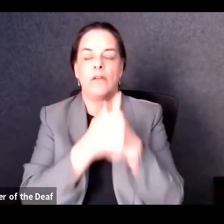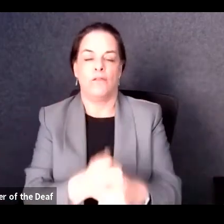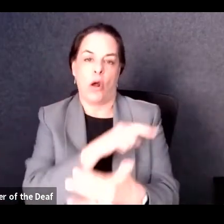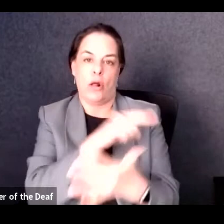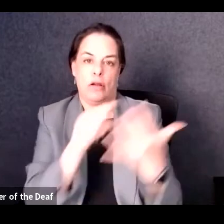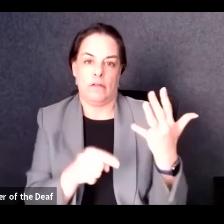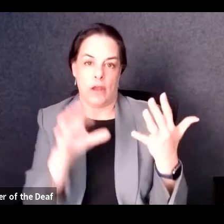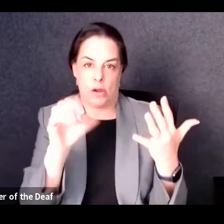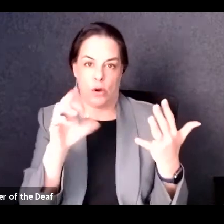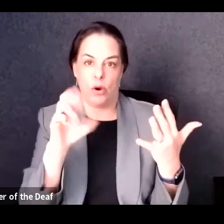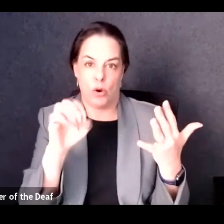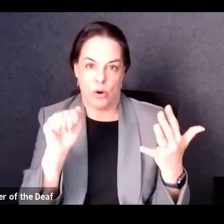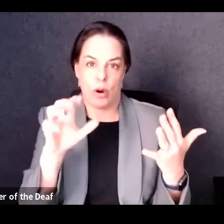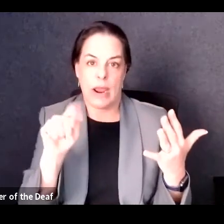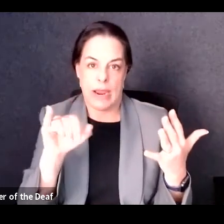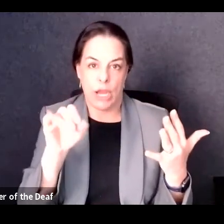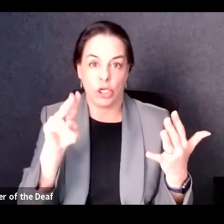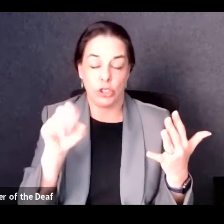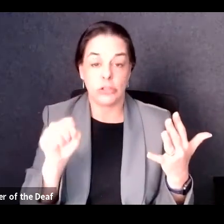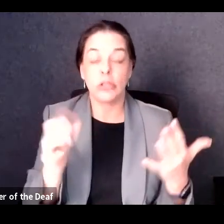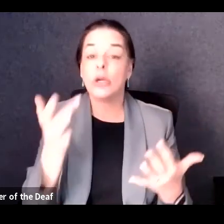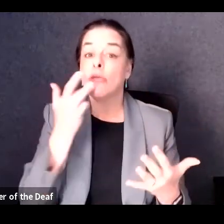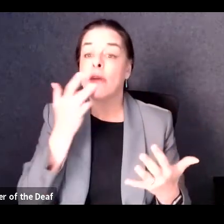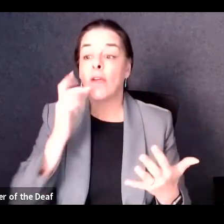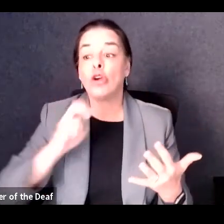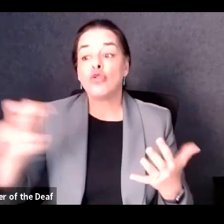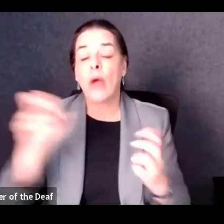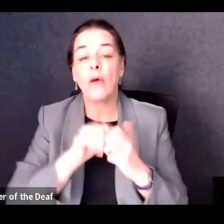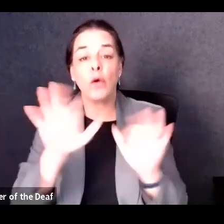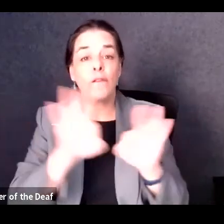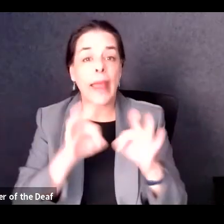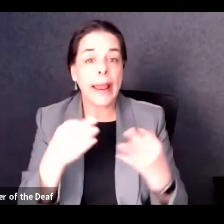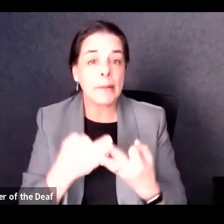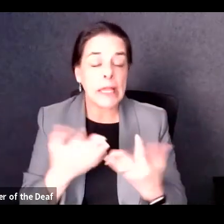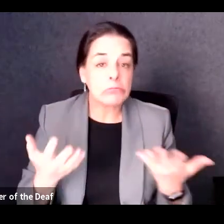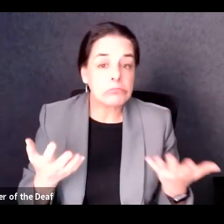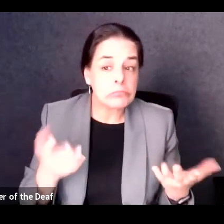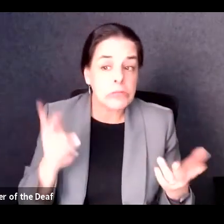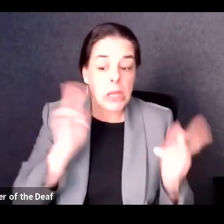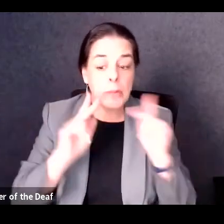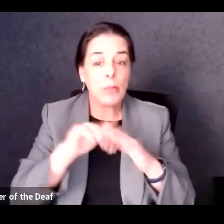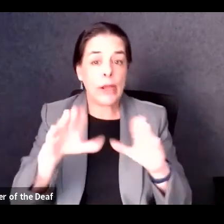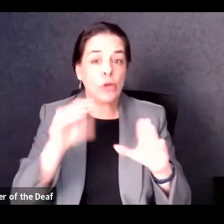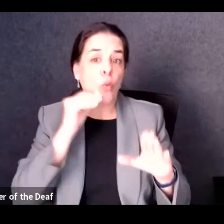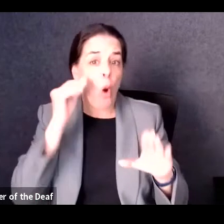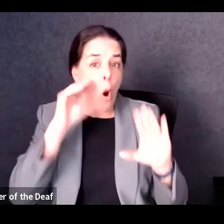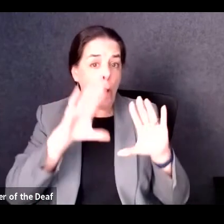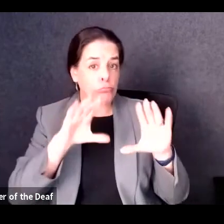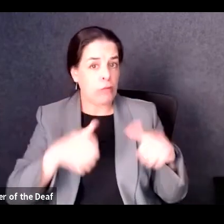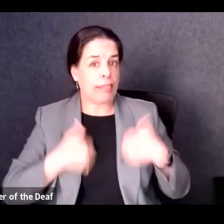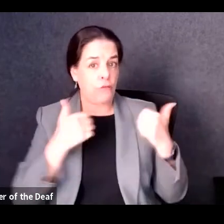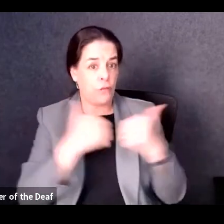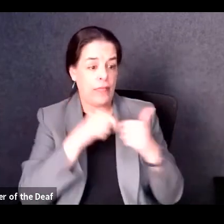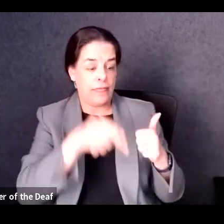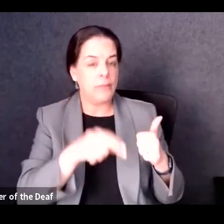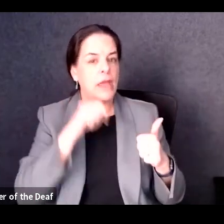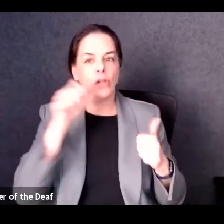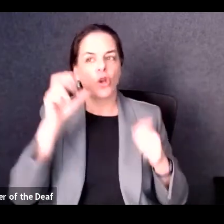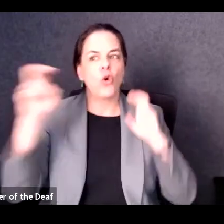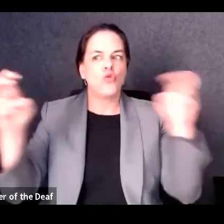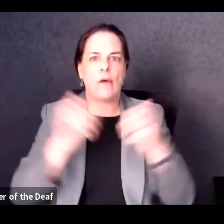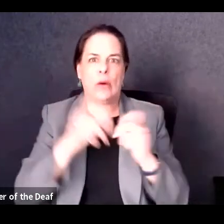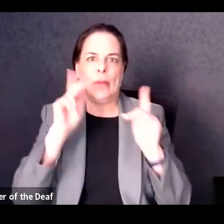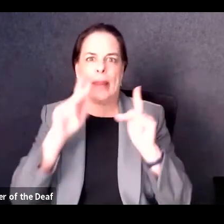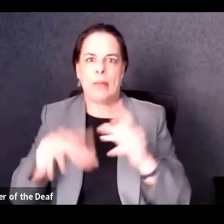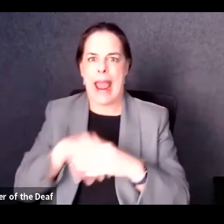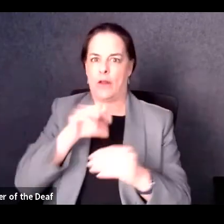actions. Preferably travel with your family, with people from your household. And don't travel with people outside your household.